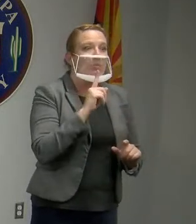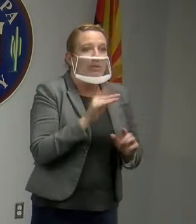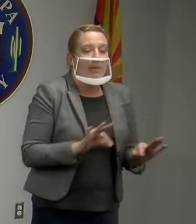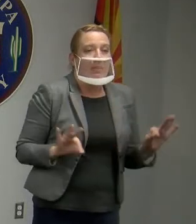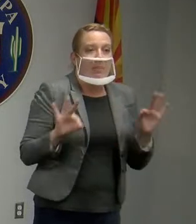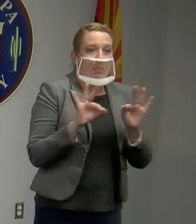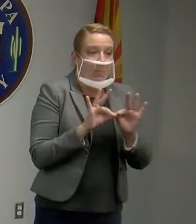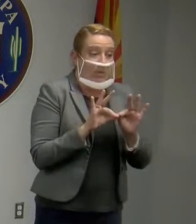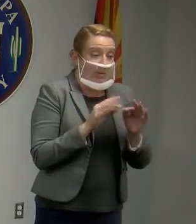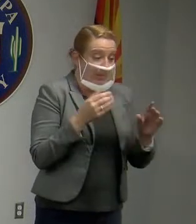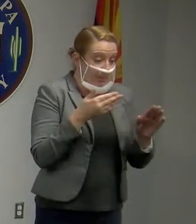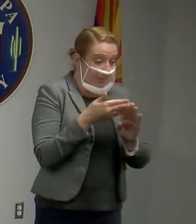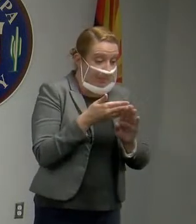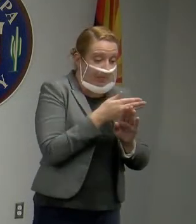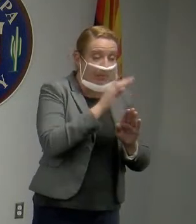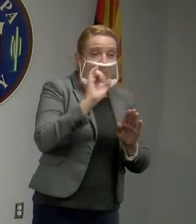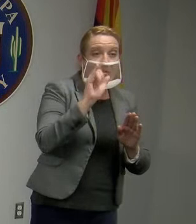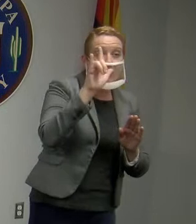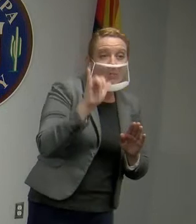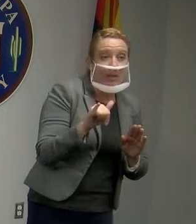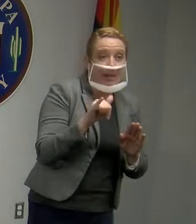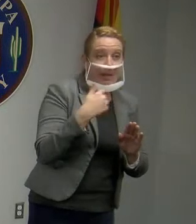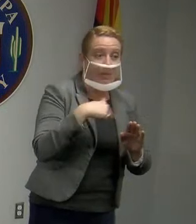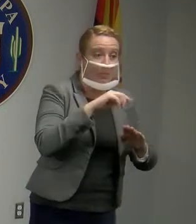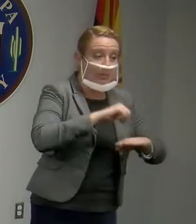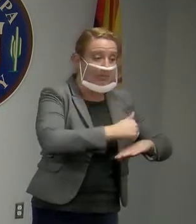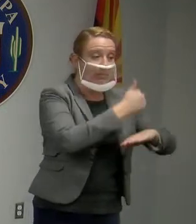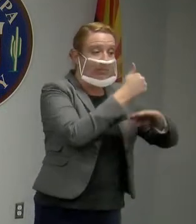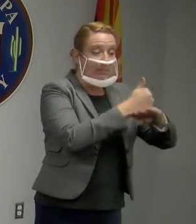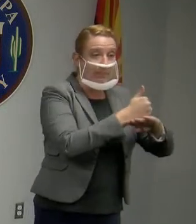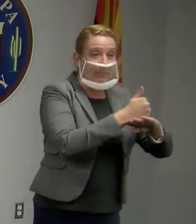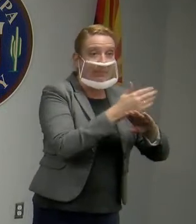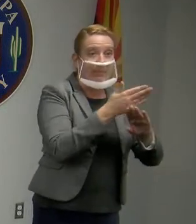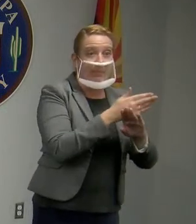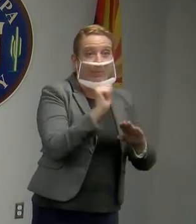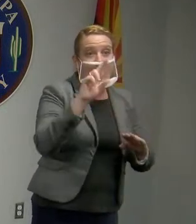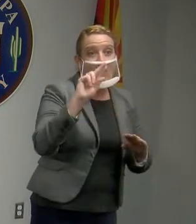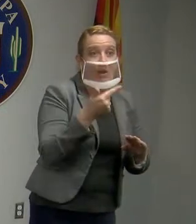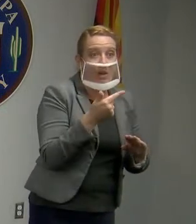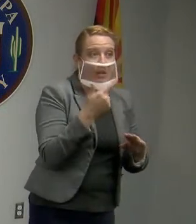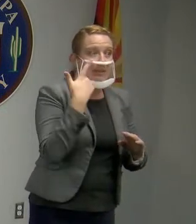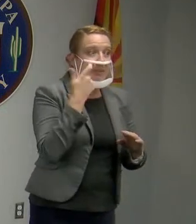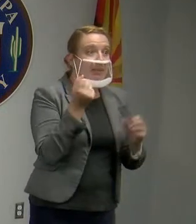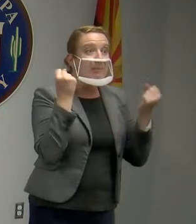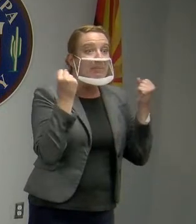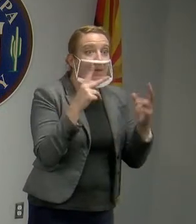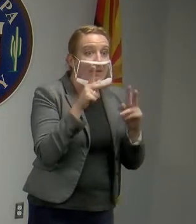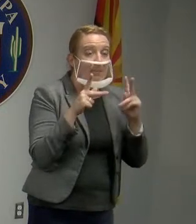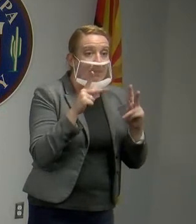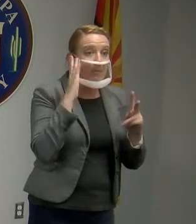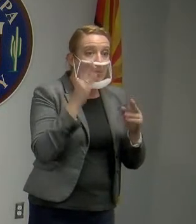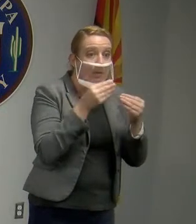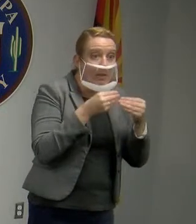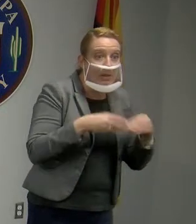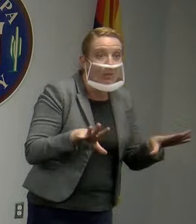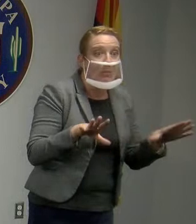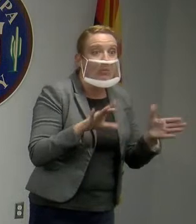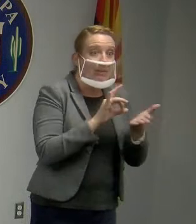before those dates hit and to be fully up by August when we expect a large number of people to request